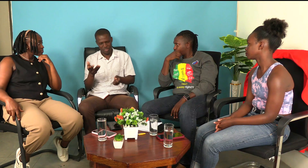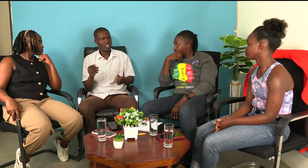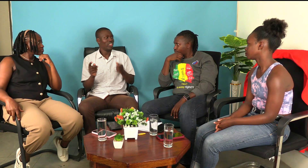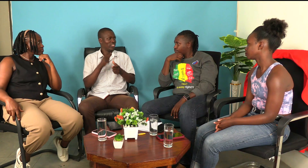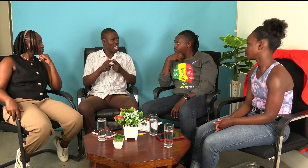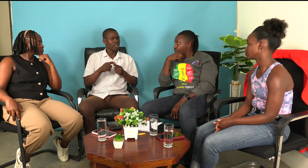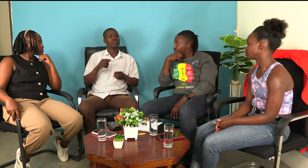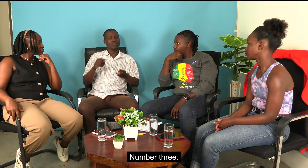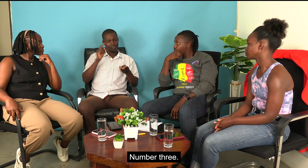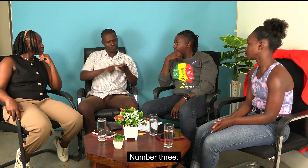one another.